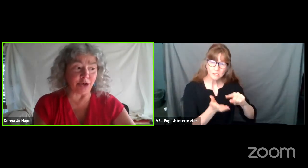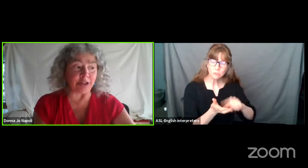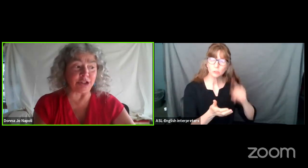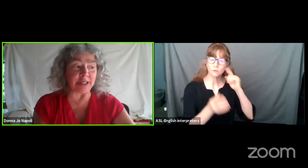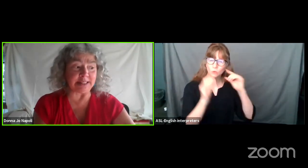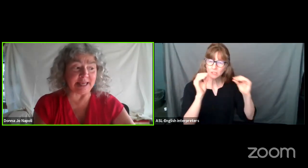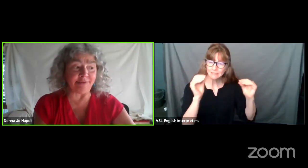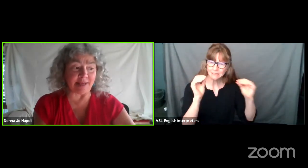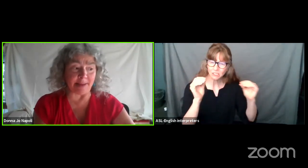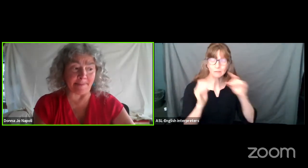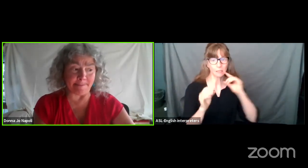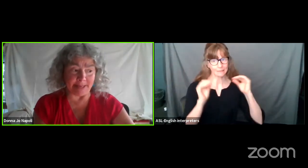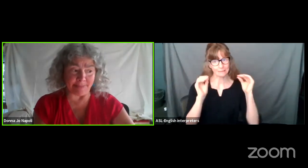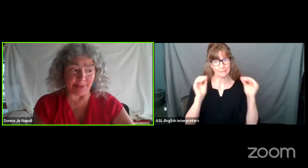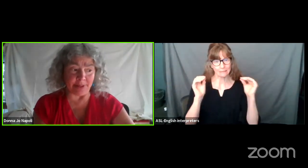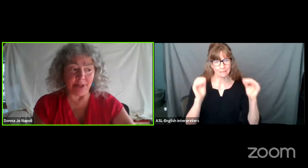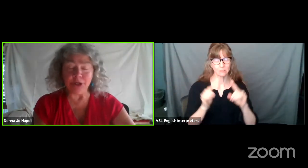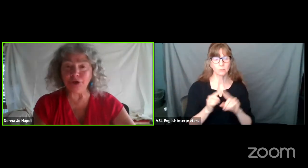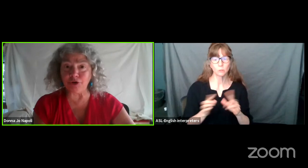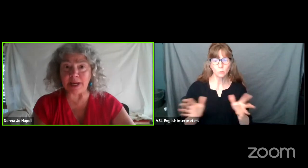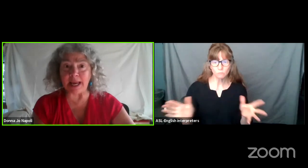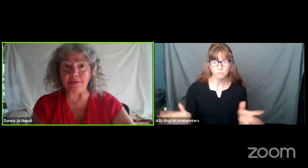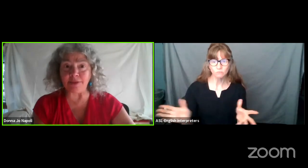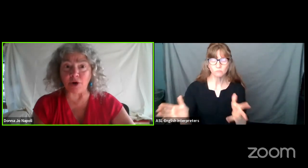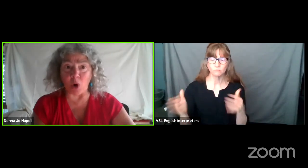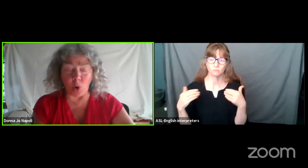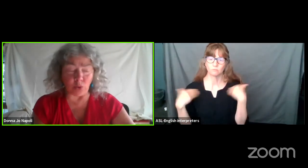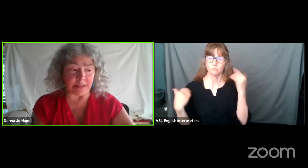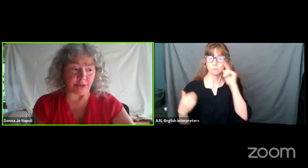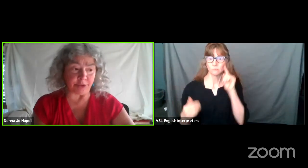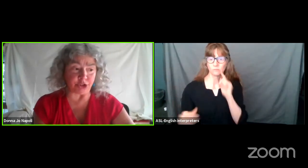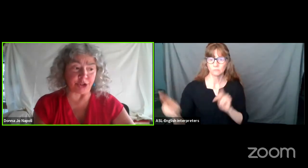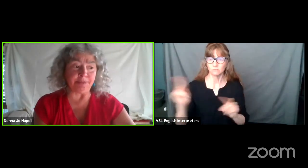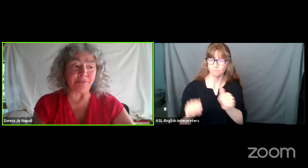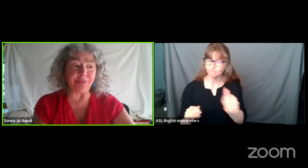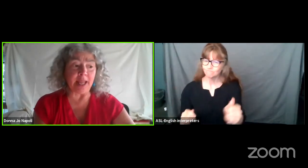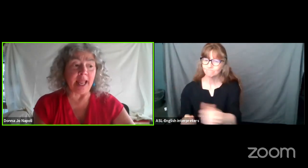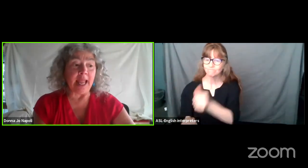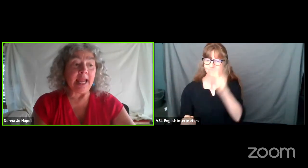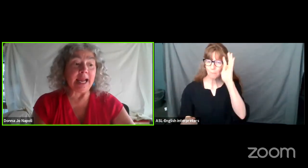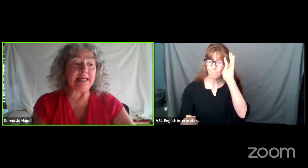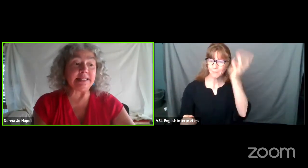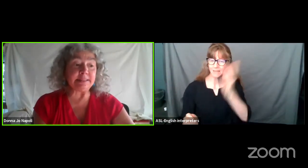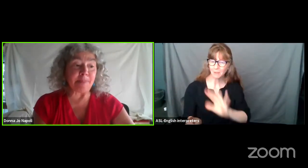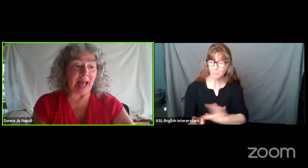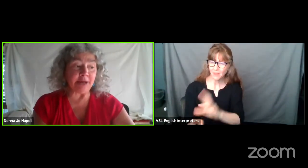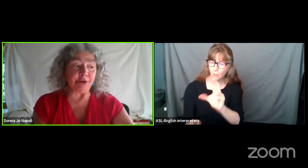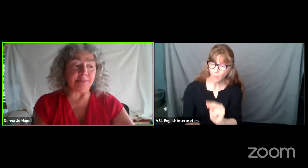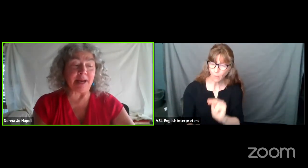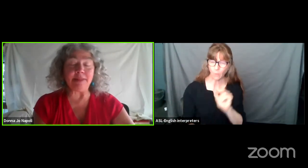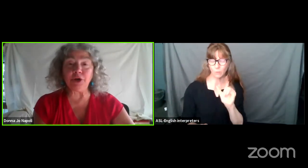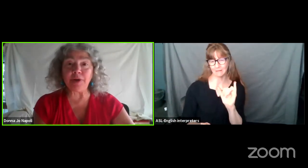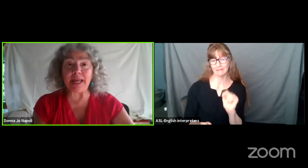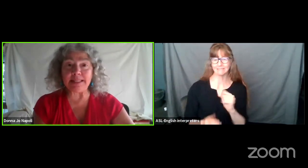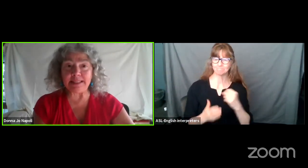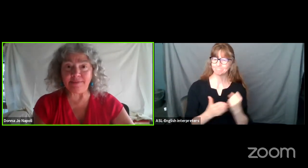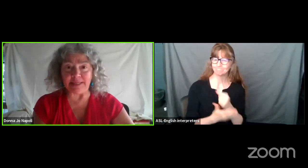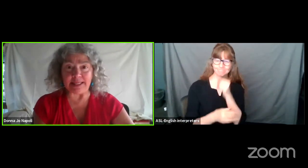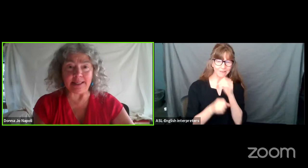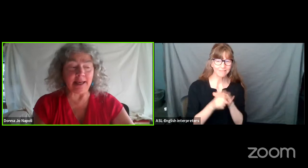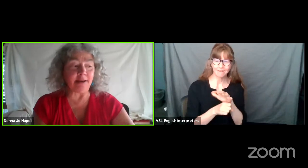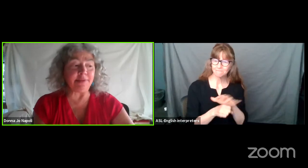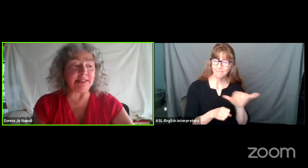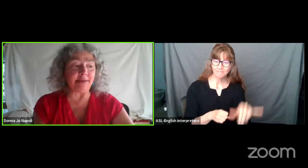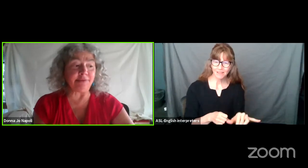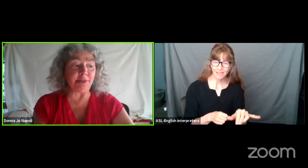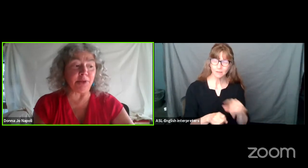to encourage deaf young people to create their own literature, and inspired by the